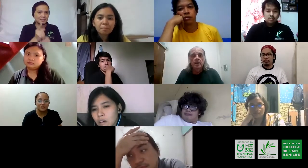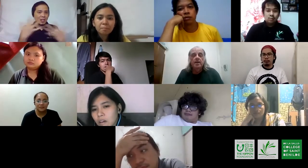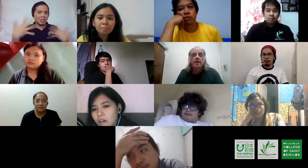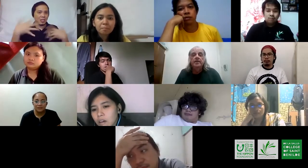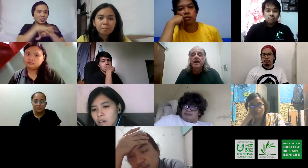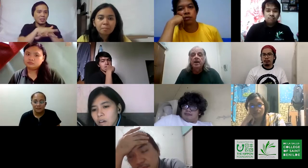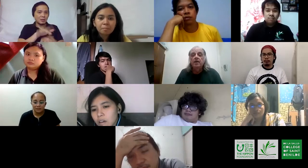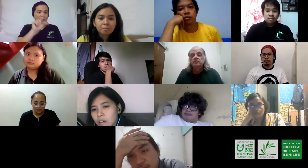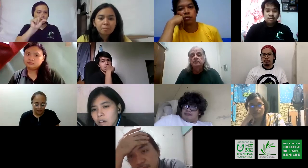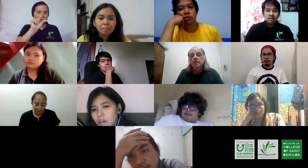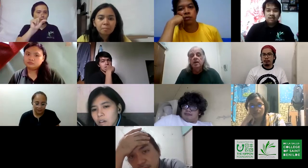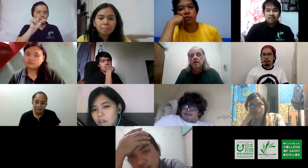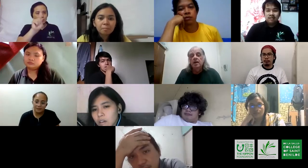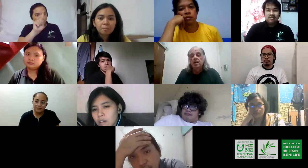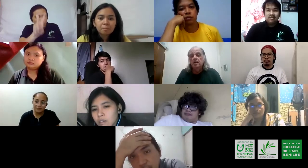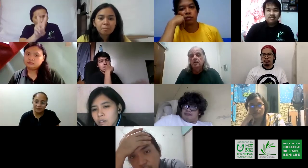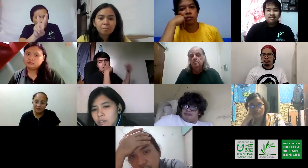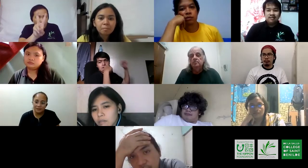Okay, and now